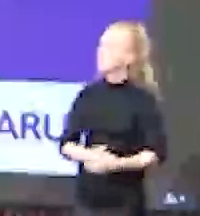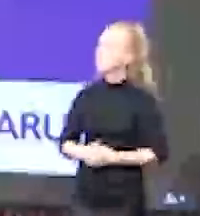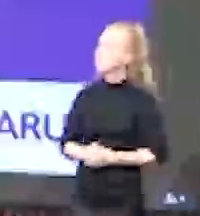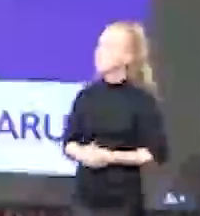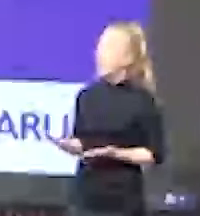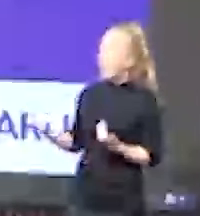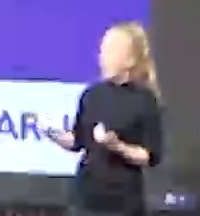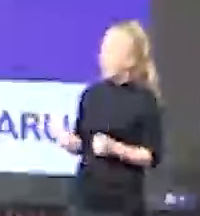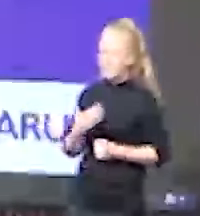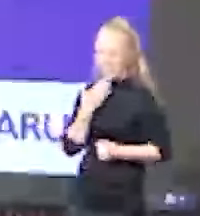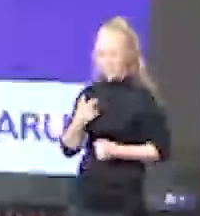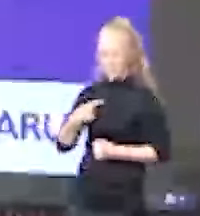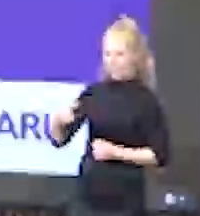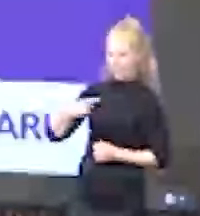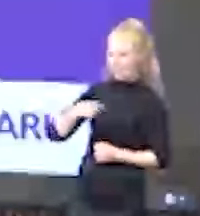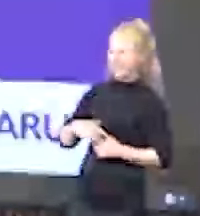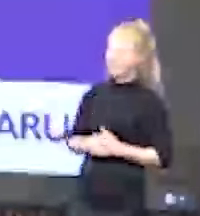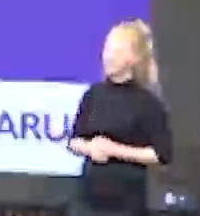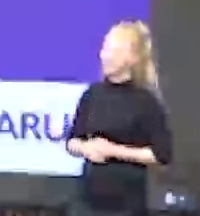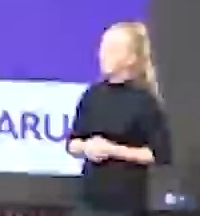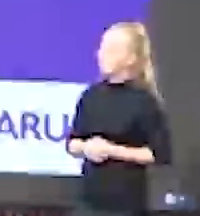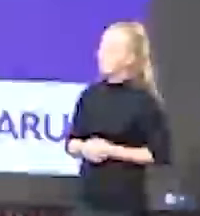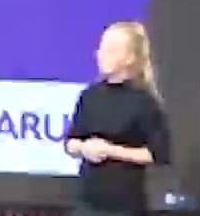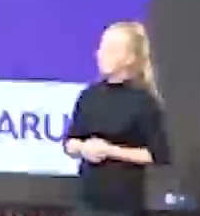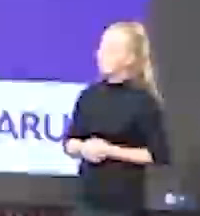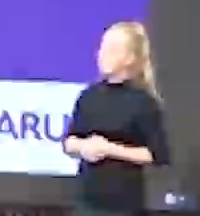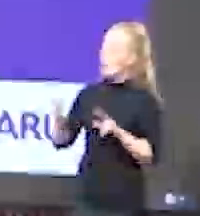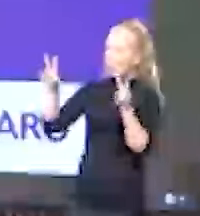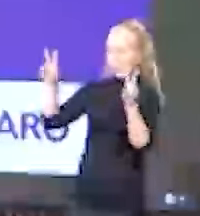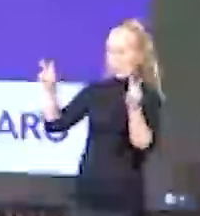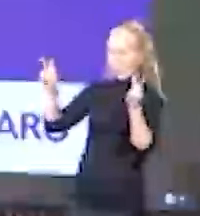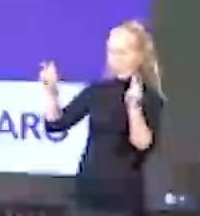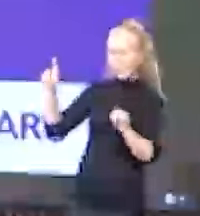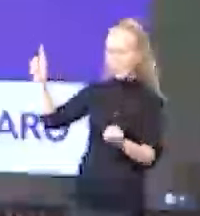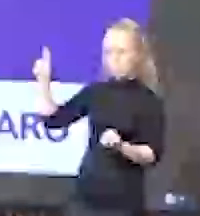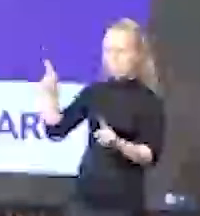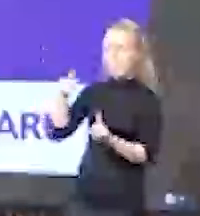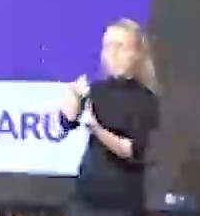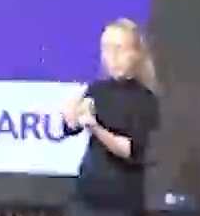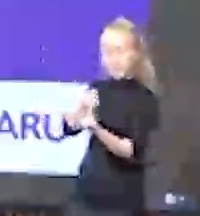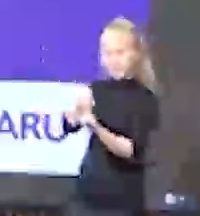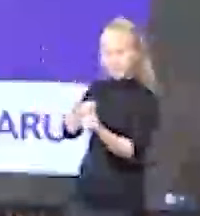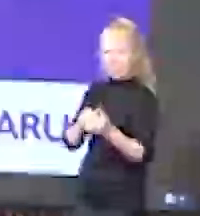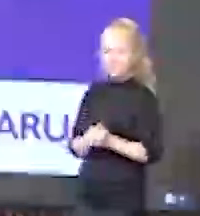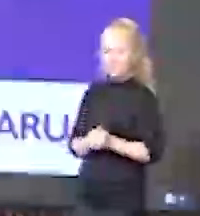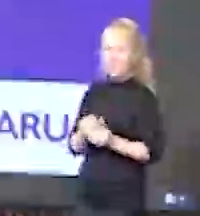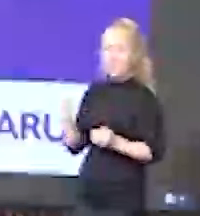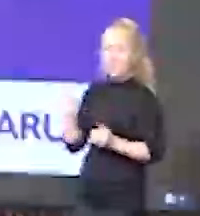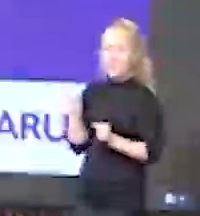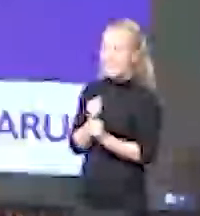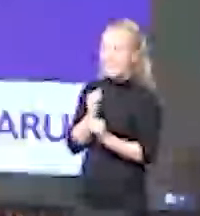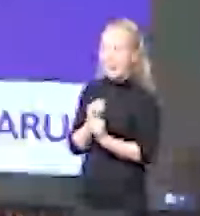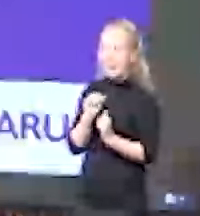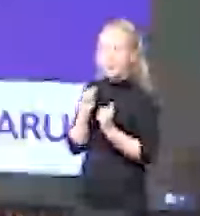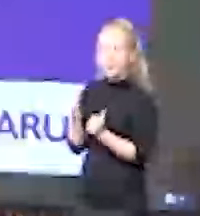So welcome. Thanks for having me. It's great to be here. So our topic for discussion today is advocacy and what makes good advocacy.